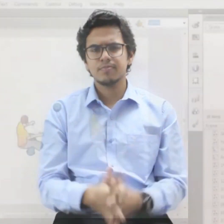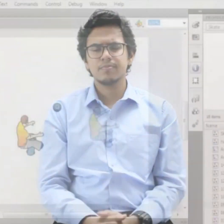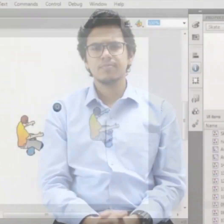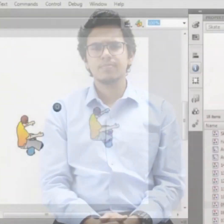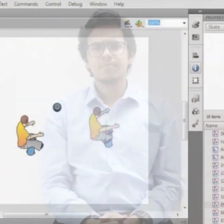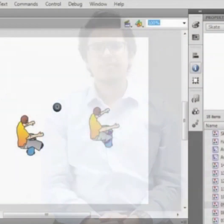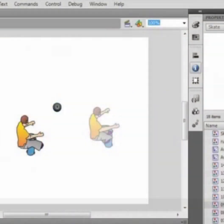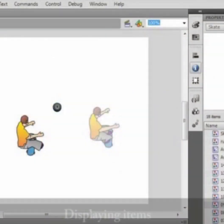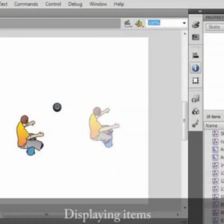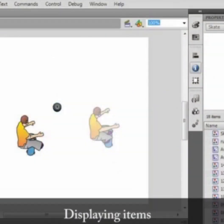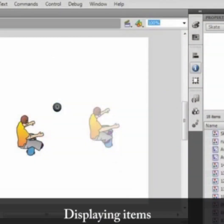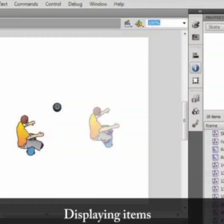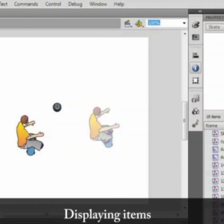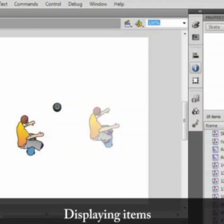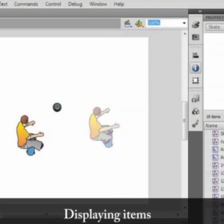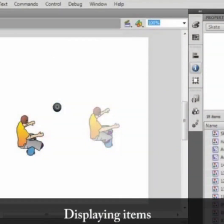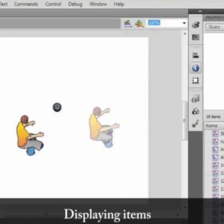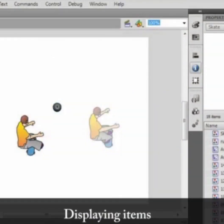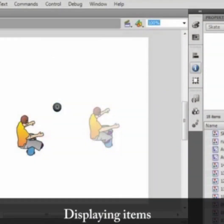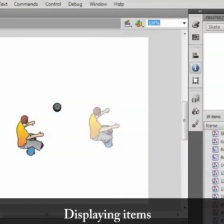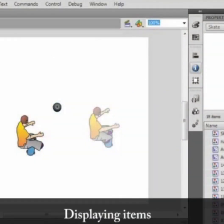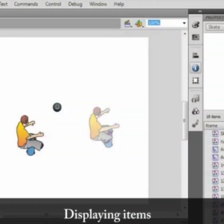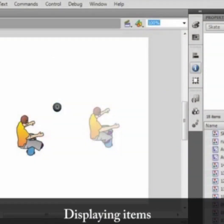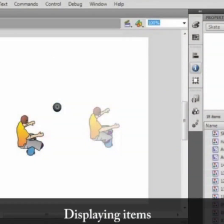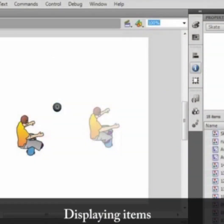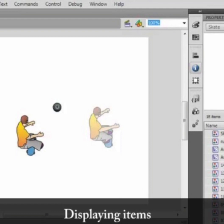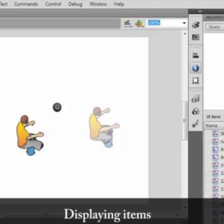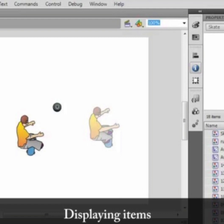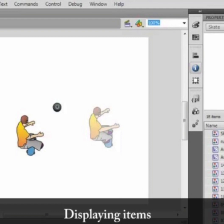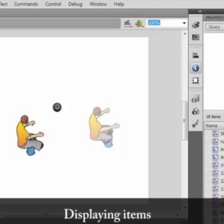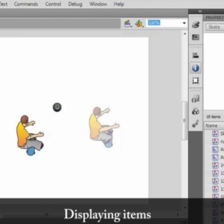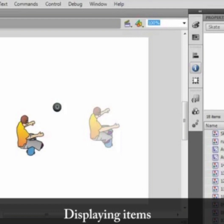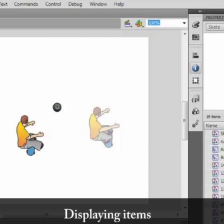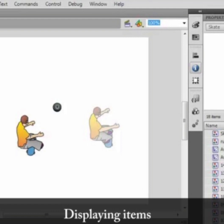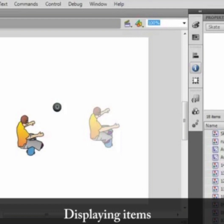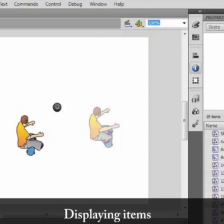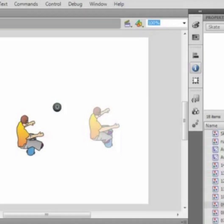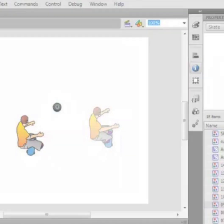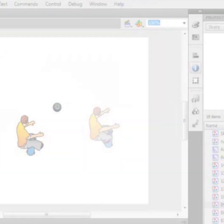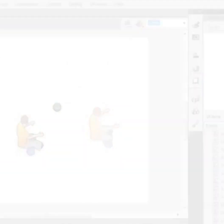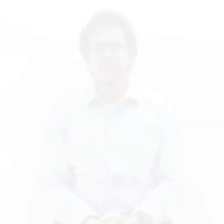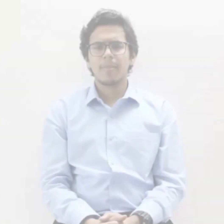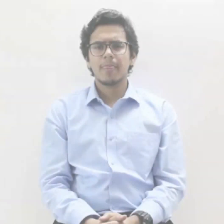the item from the library. The converse, however, is not true.